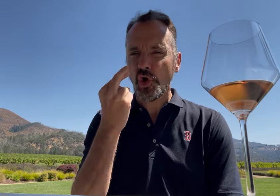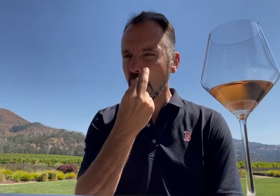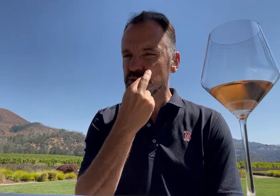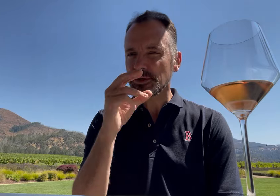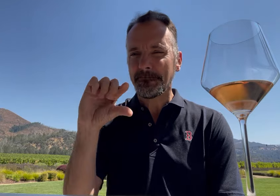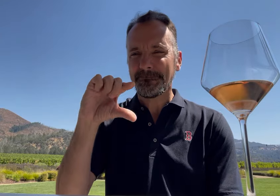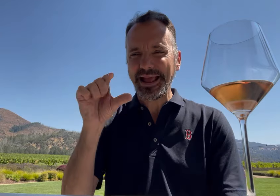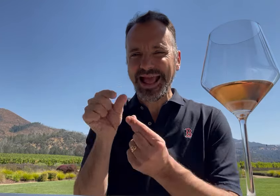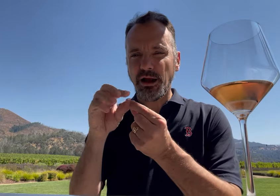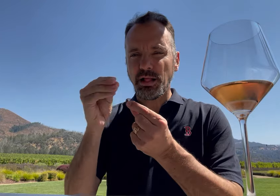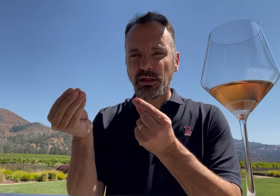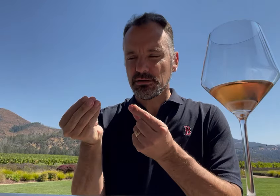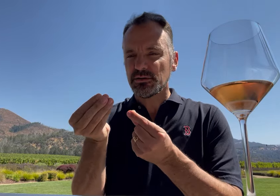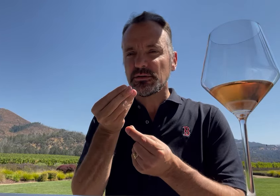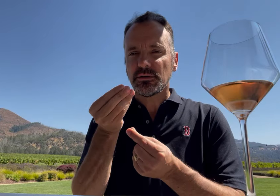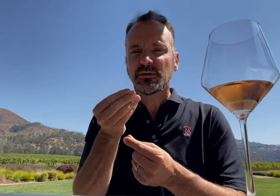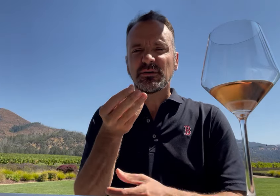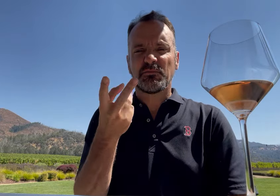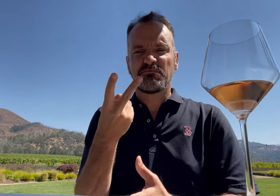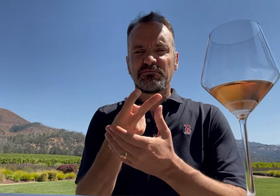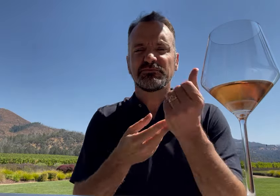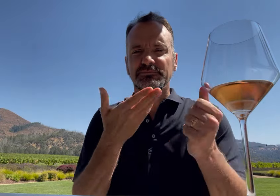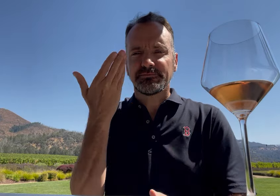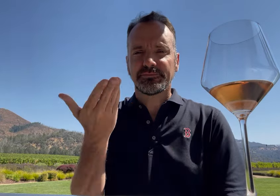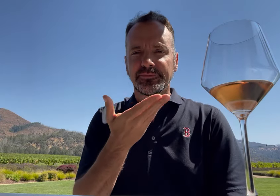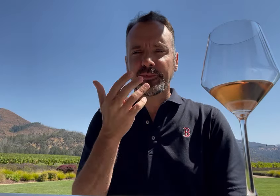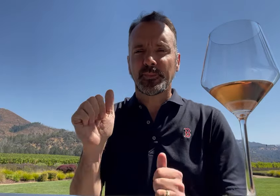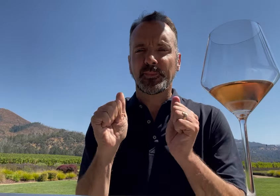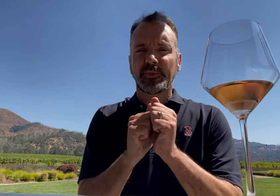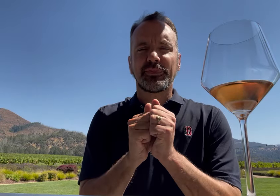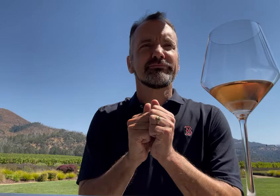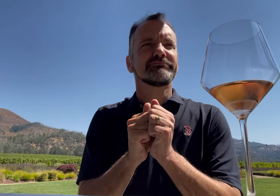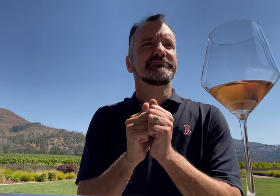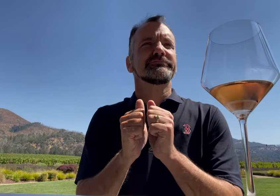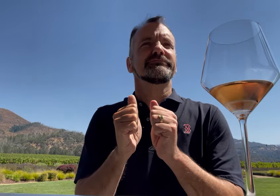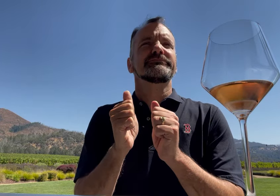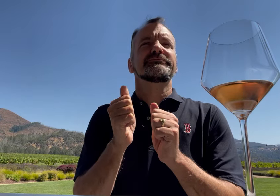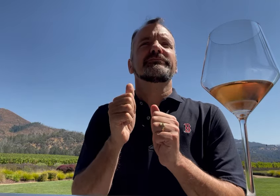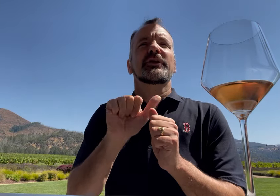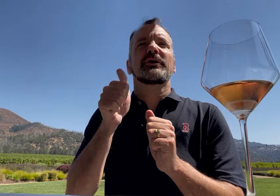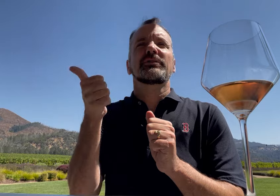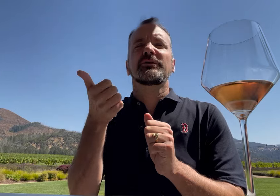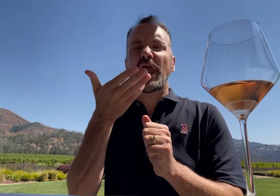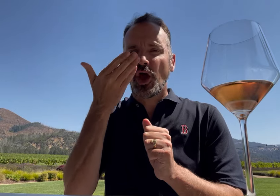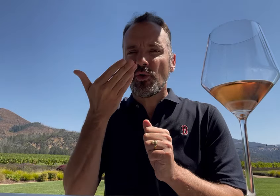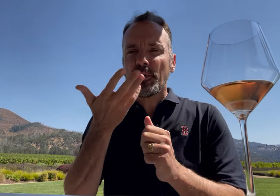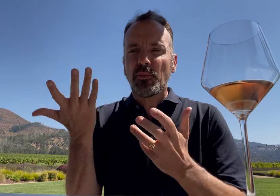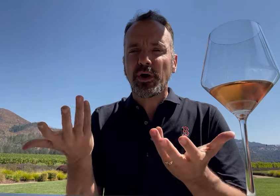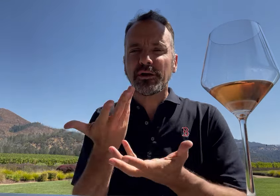You know, is the smell of the petal of roses, together with another